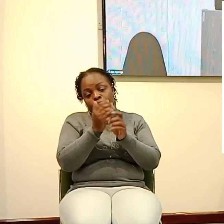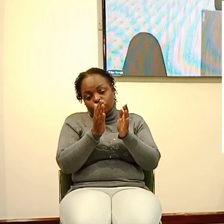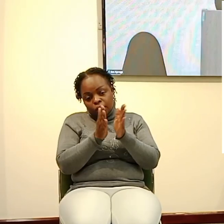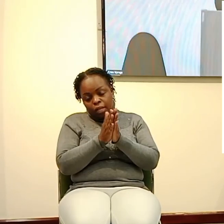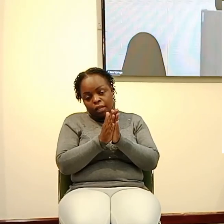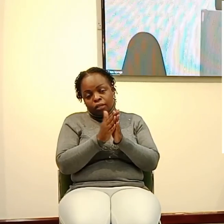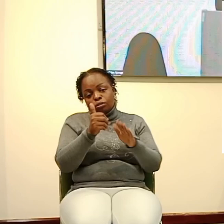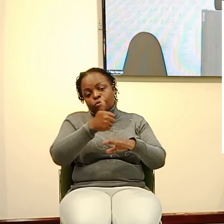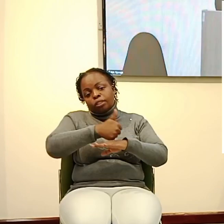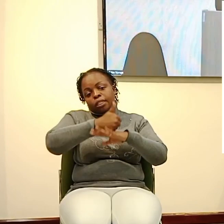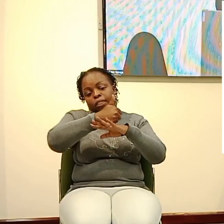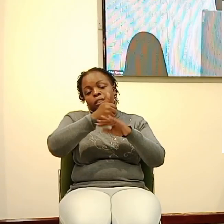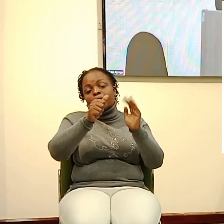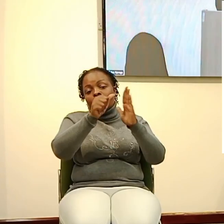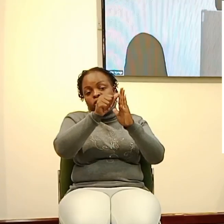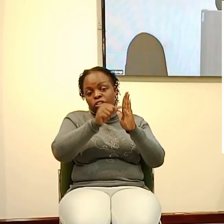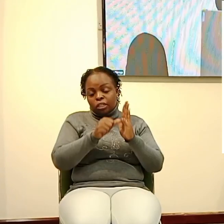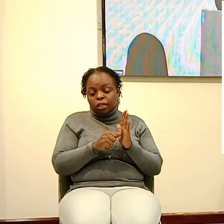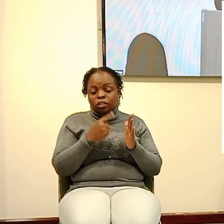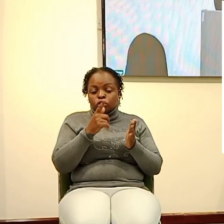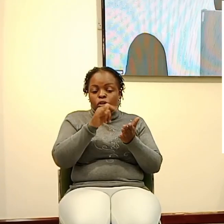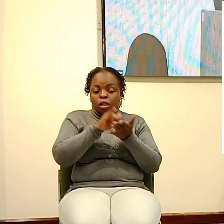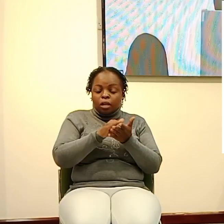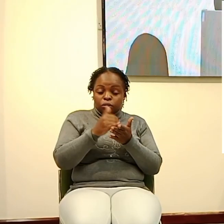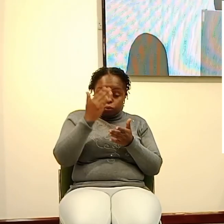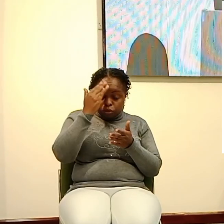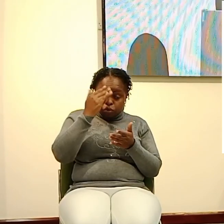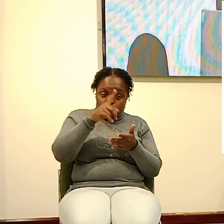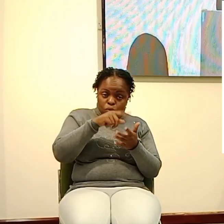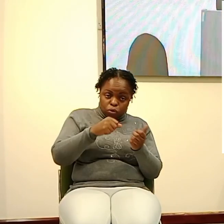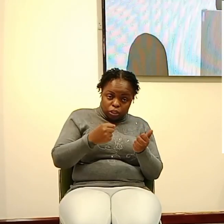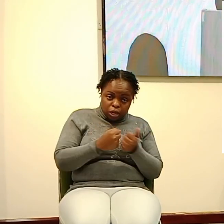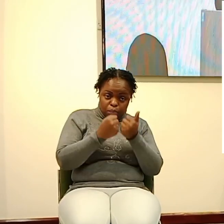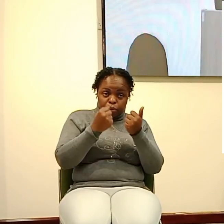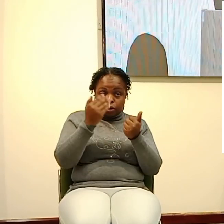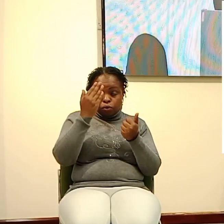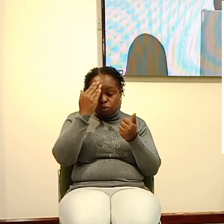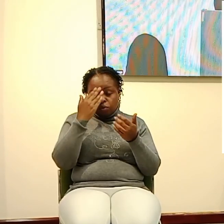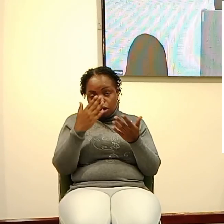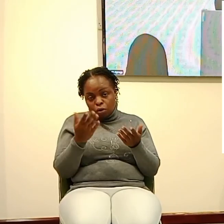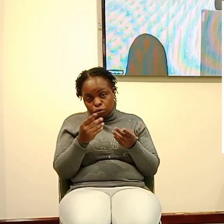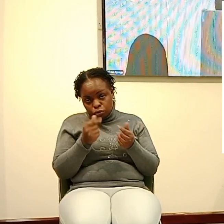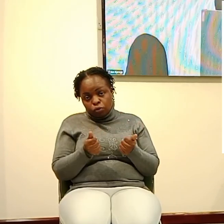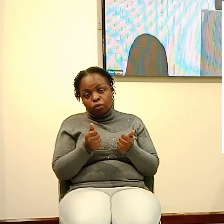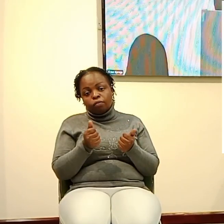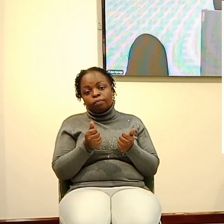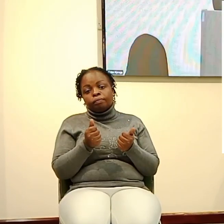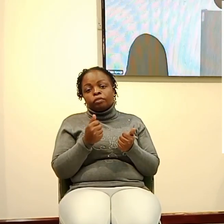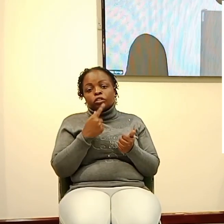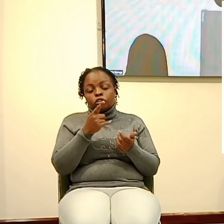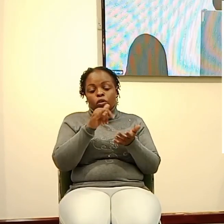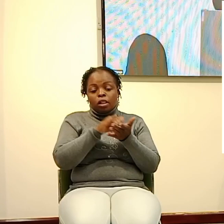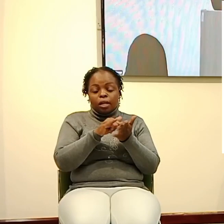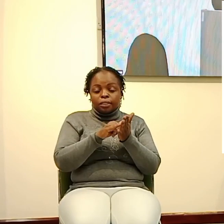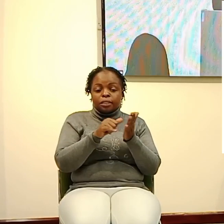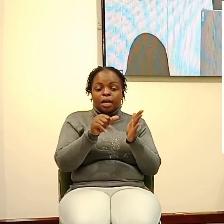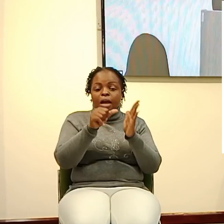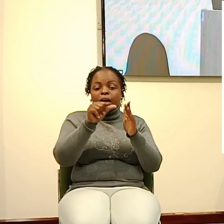an agenda so that we know what is happening, we know how to troubleshoot, okay? So that is agenda